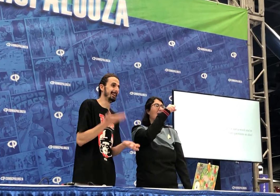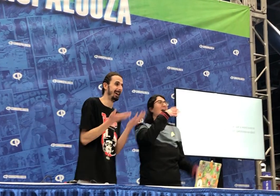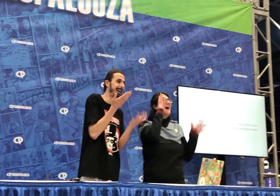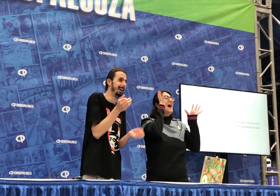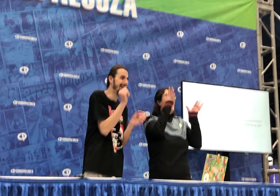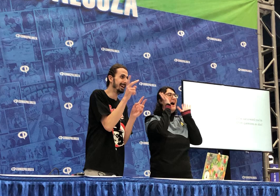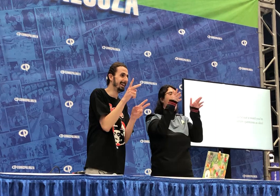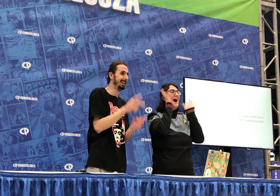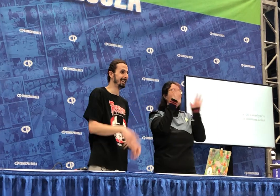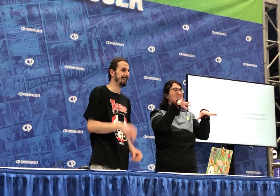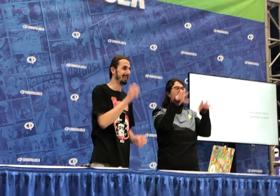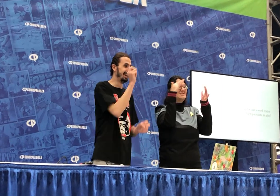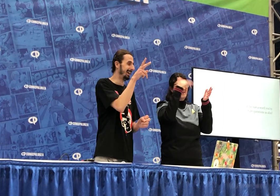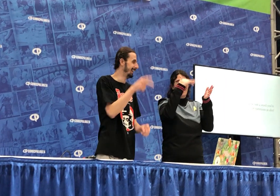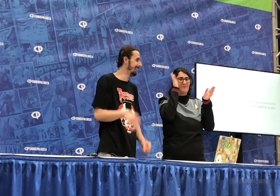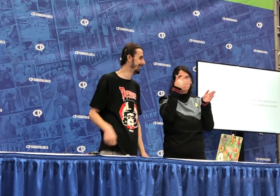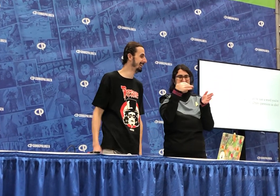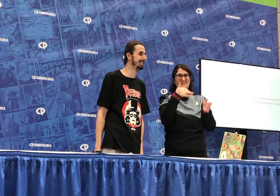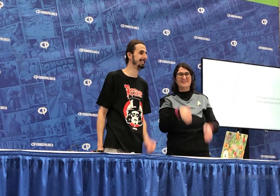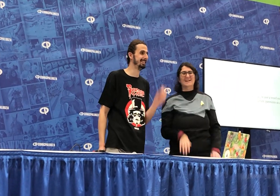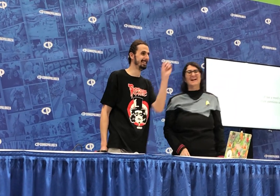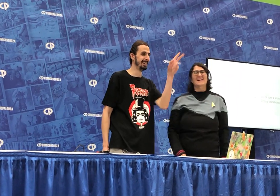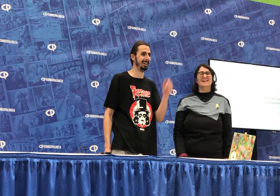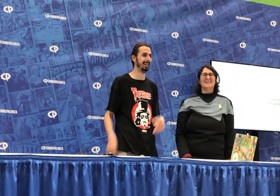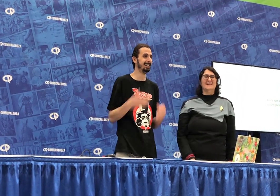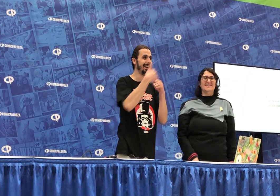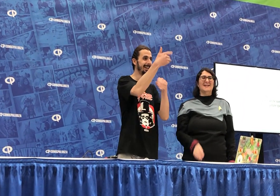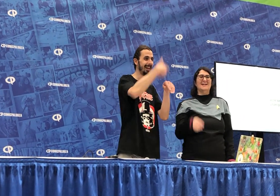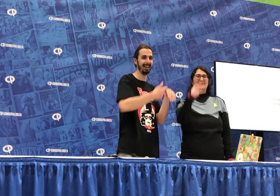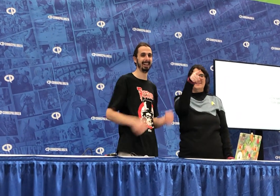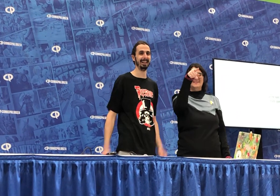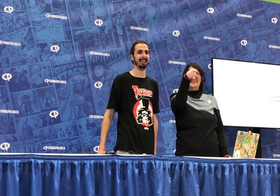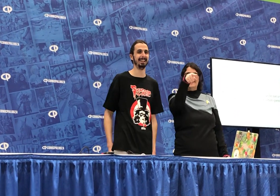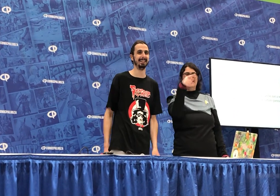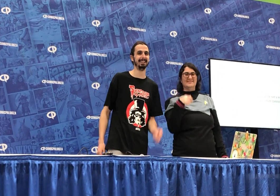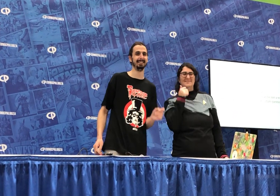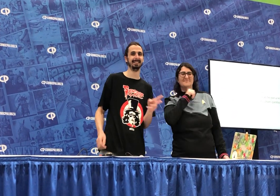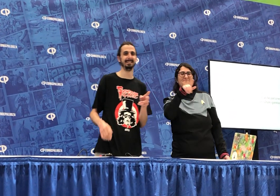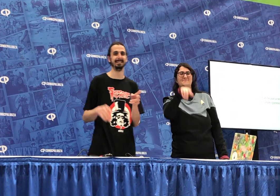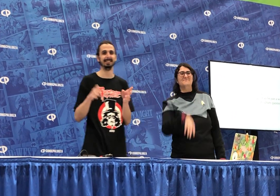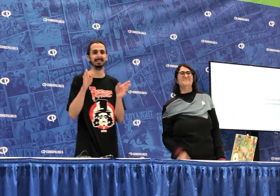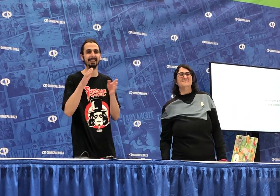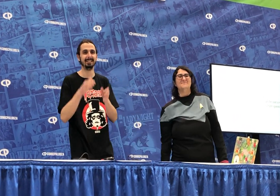He said, well, you need to research more. She said, yeah, I'll study some more.